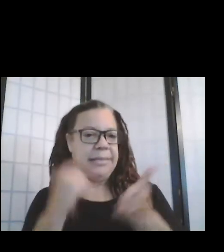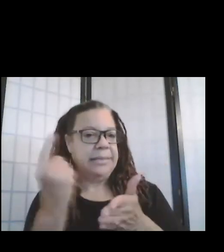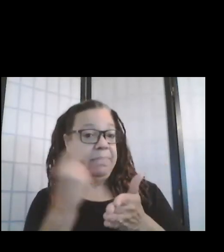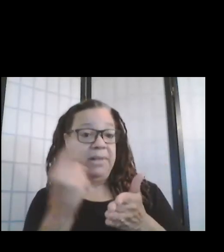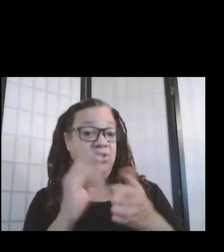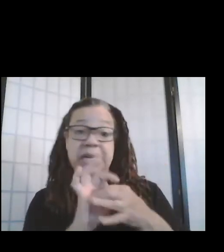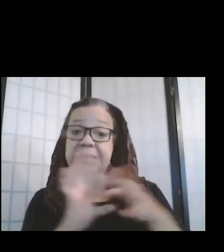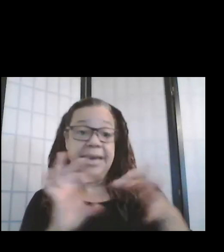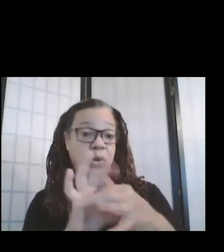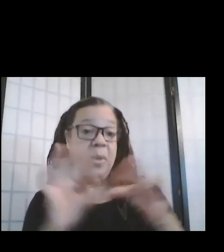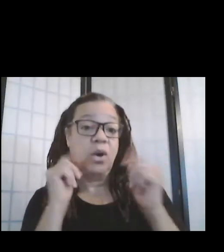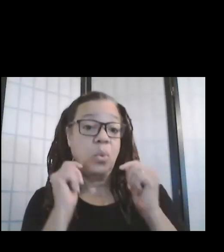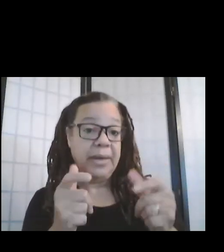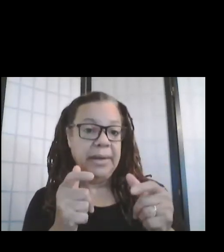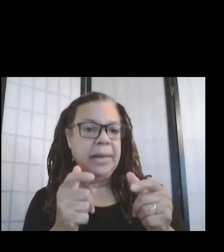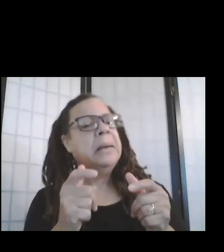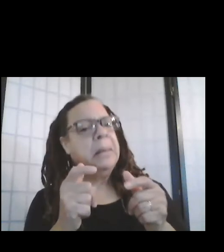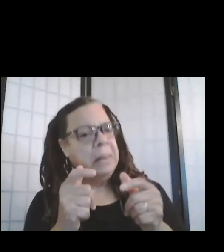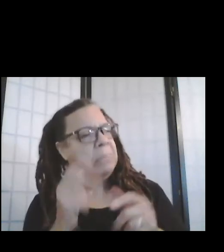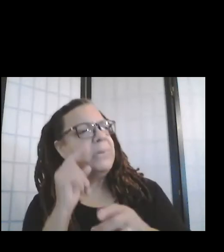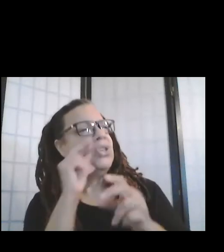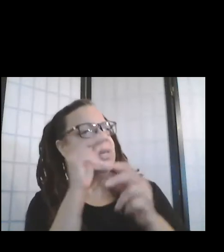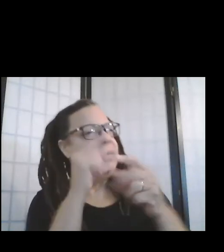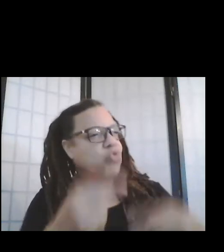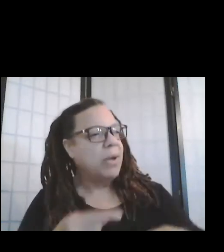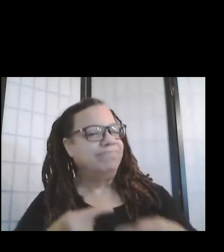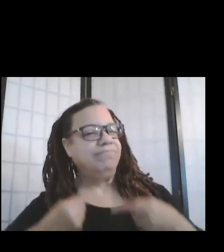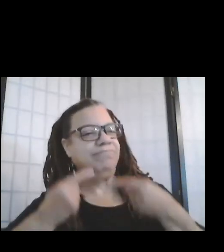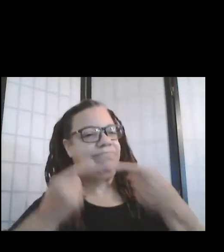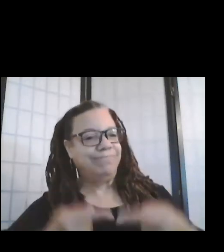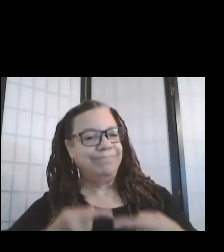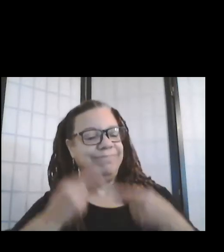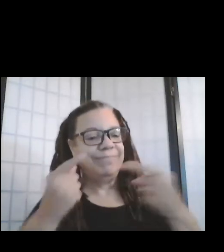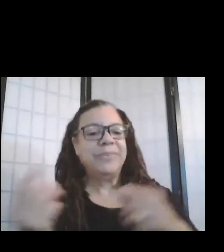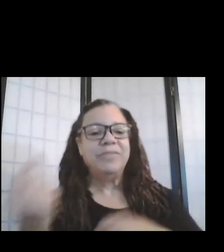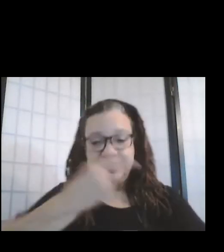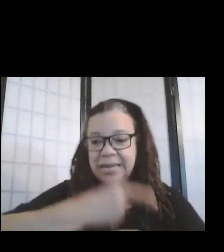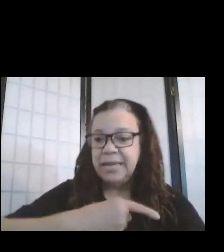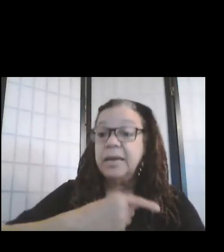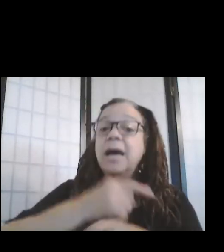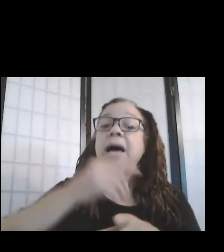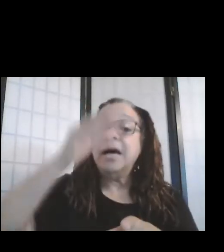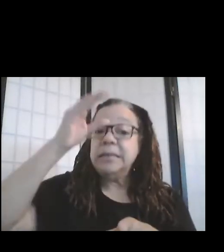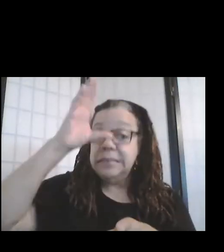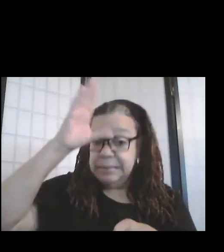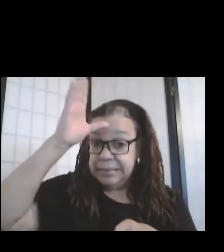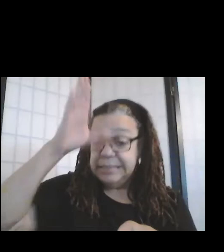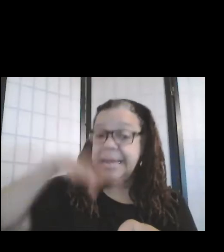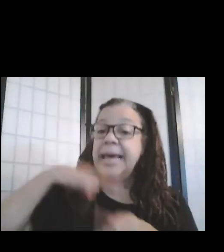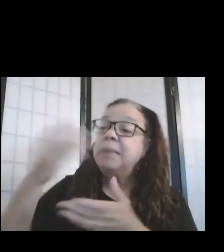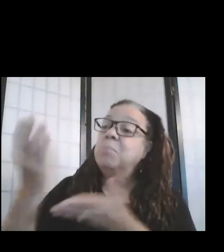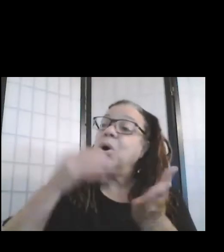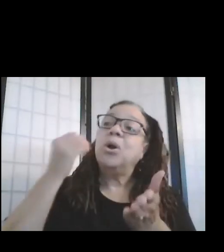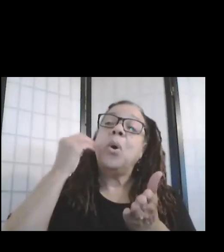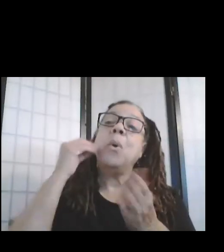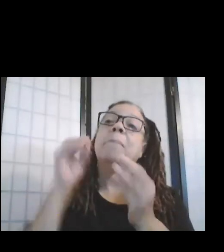away. For days, she labored at it. Her dad brought home more boxes of Tinker Toys.